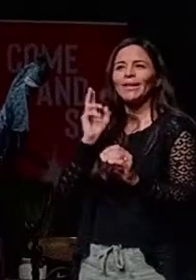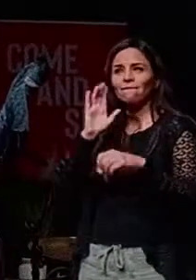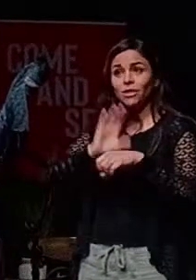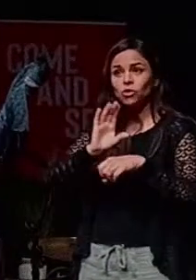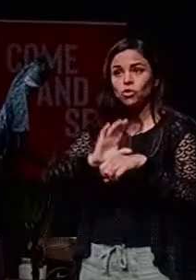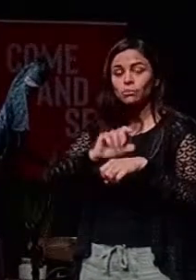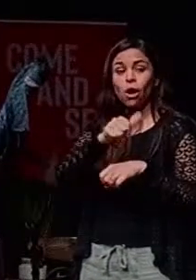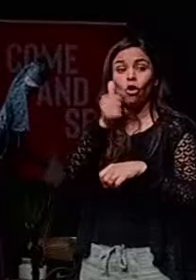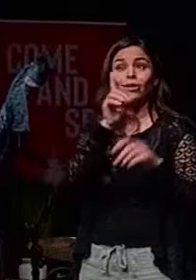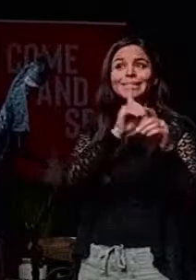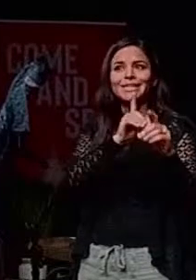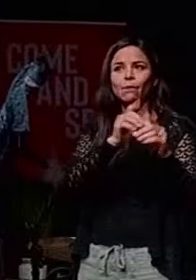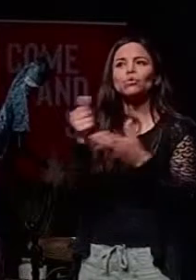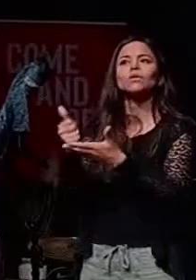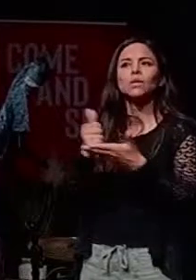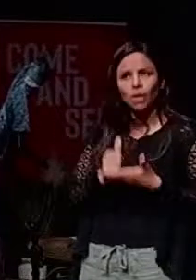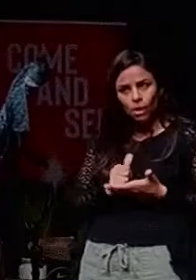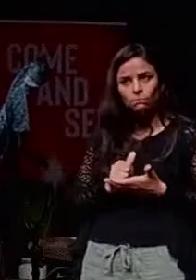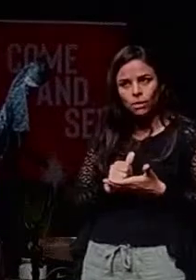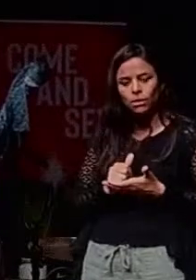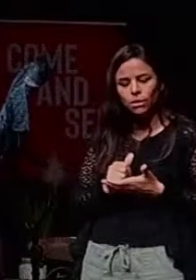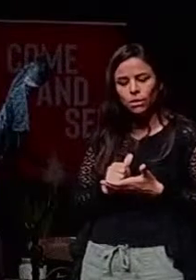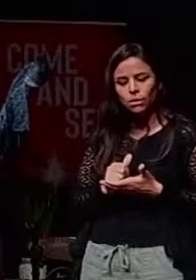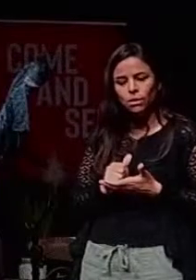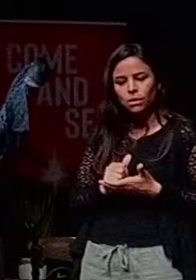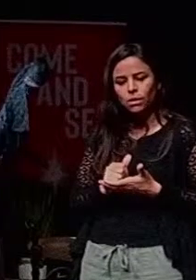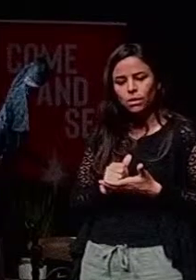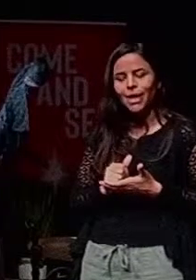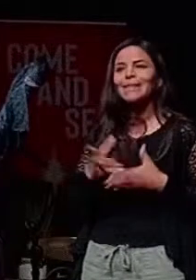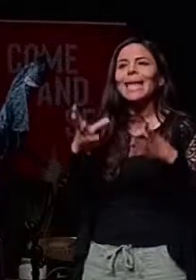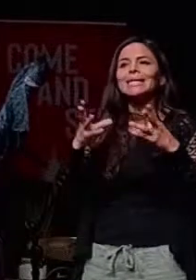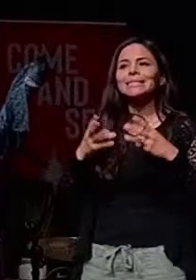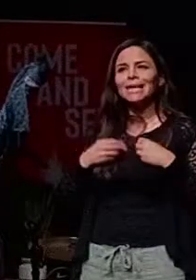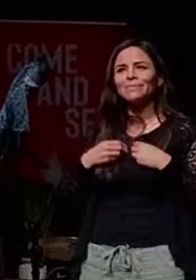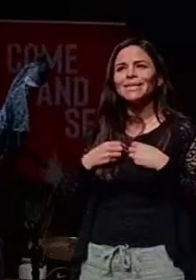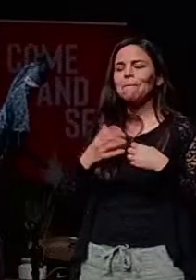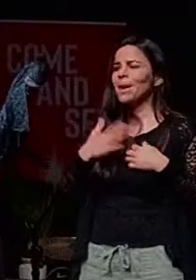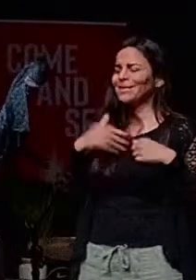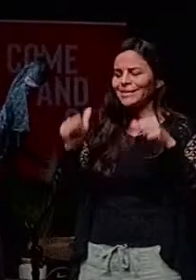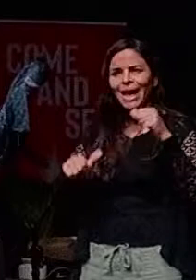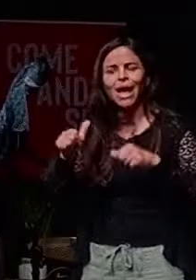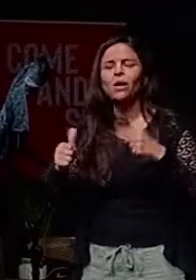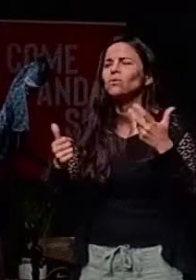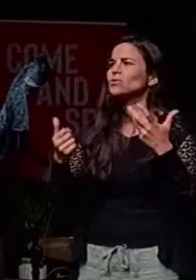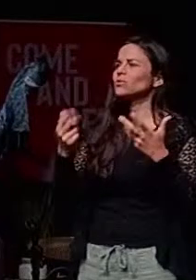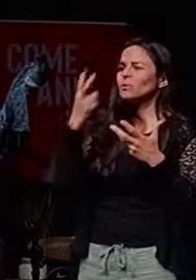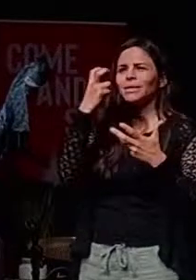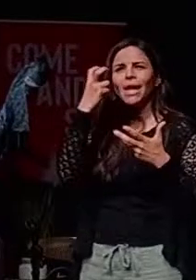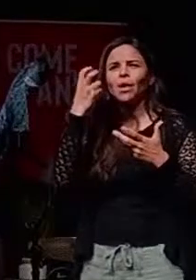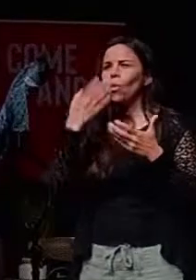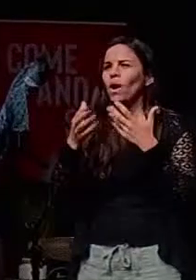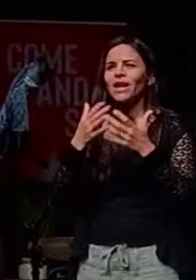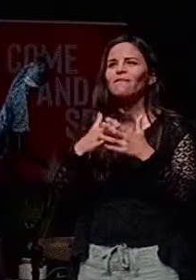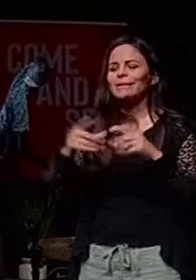to help me and just first of all accept me where I am and have conversations with me and address my